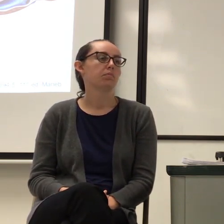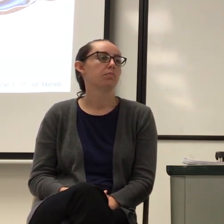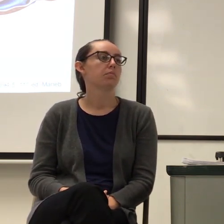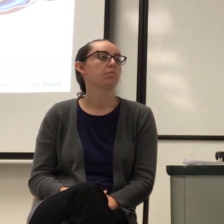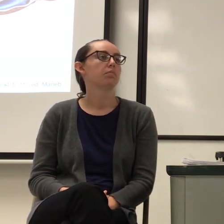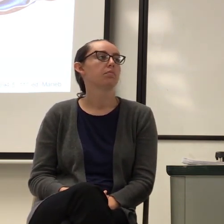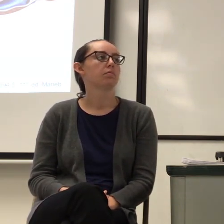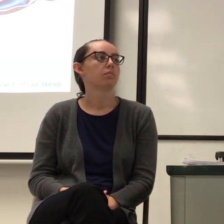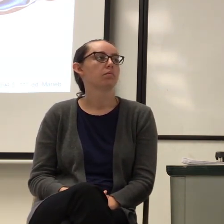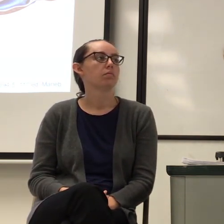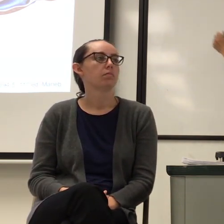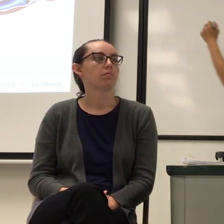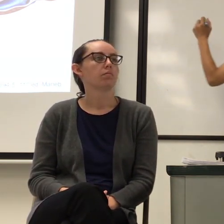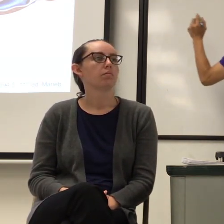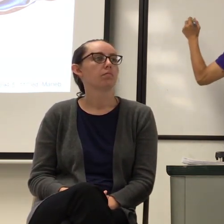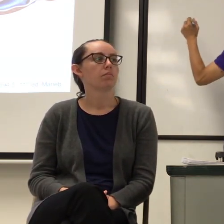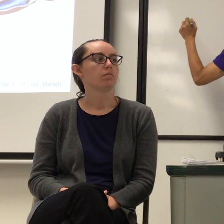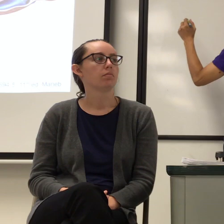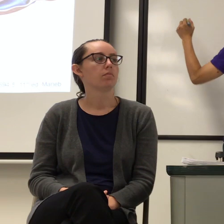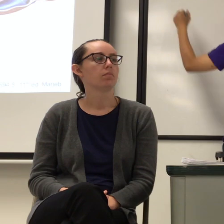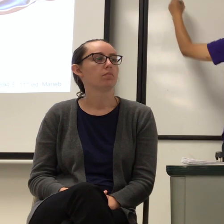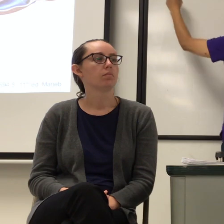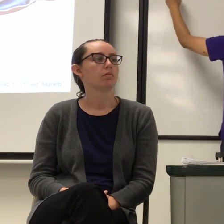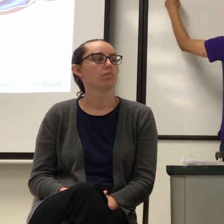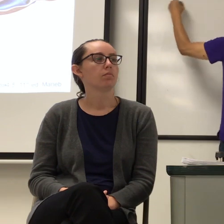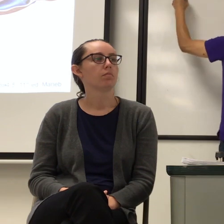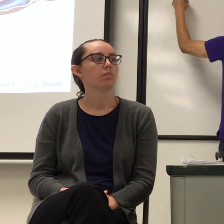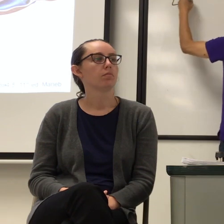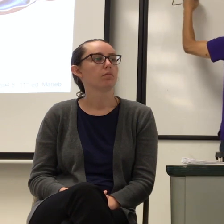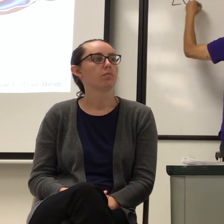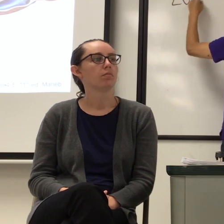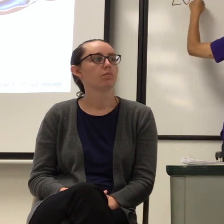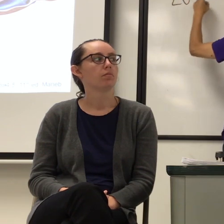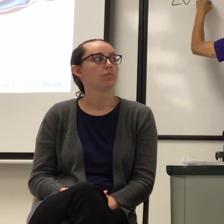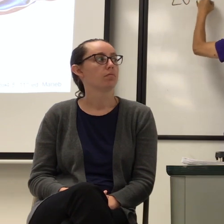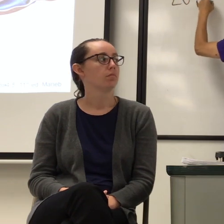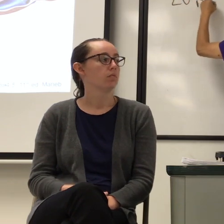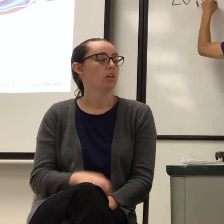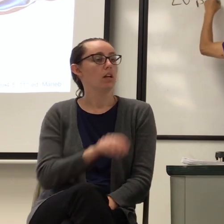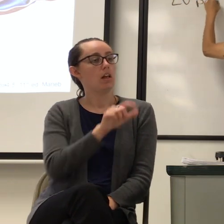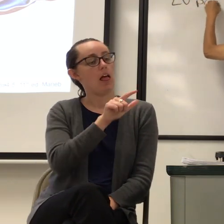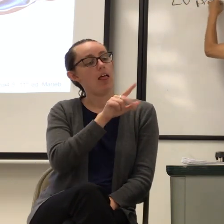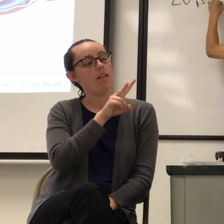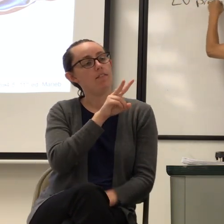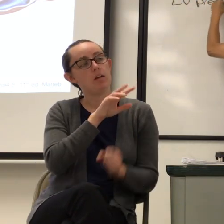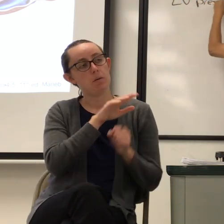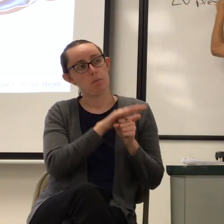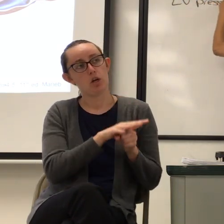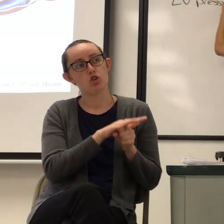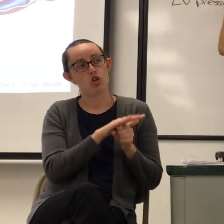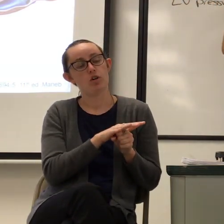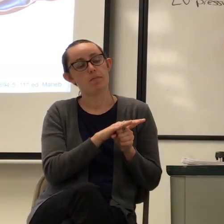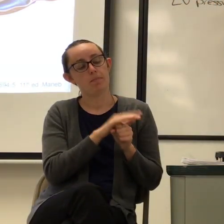Okay, so for this, LV pressure